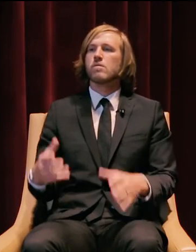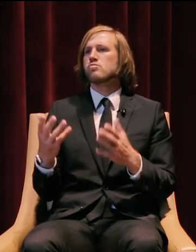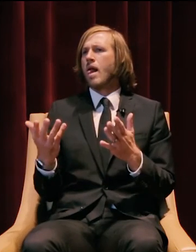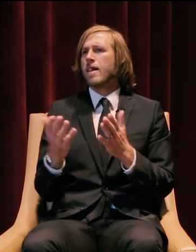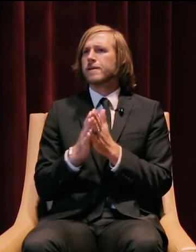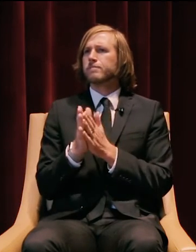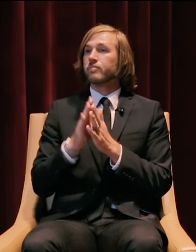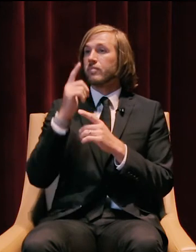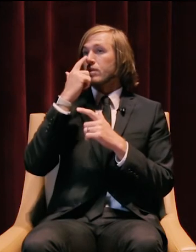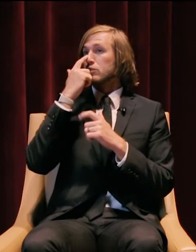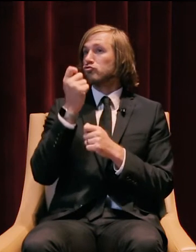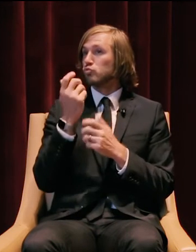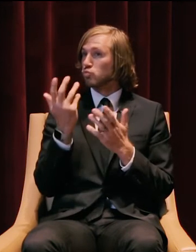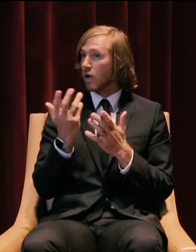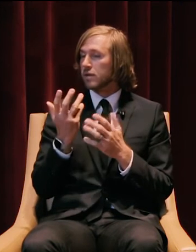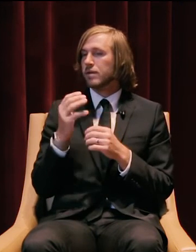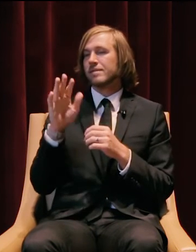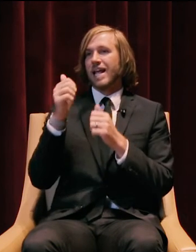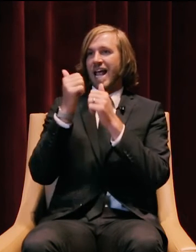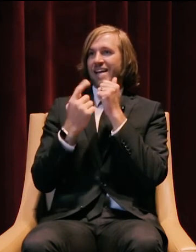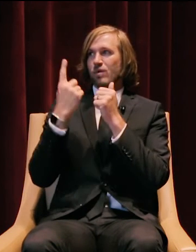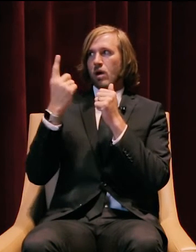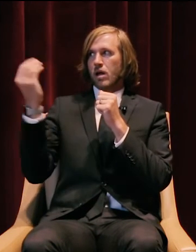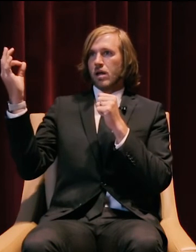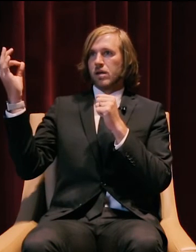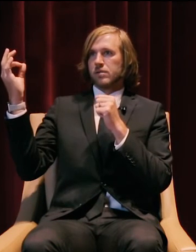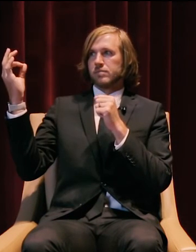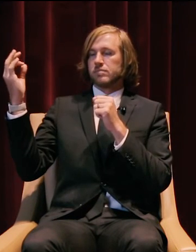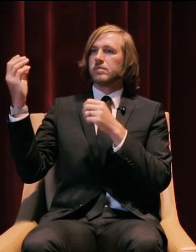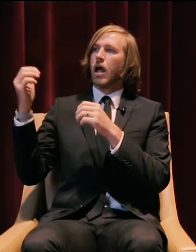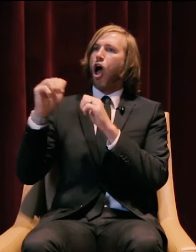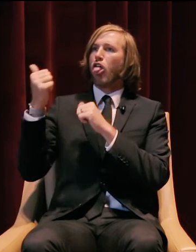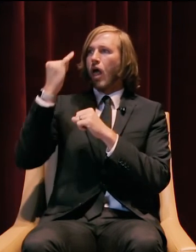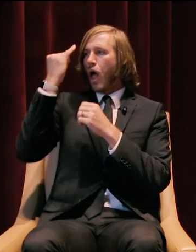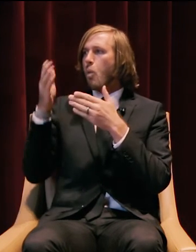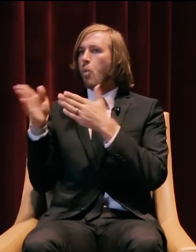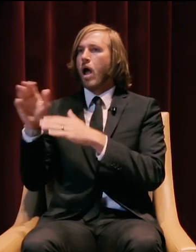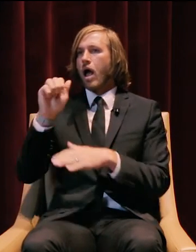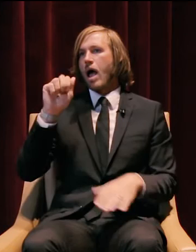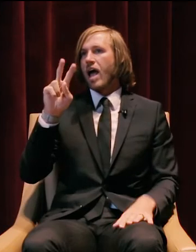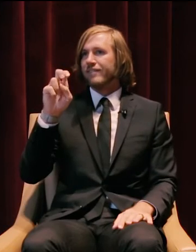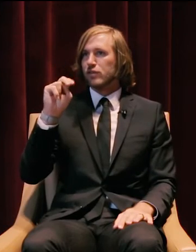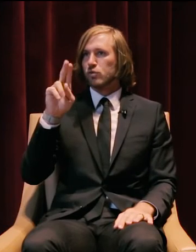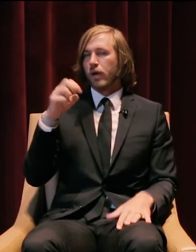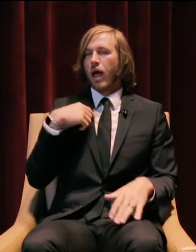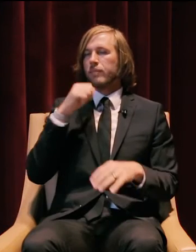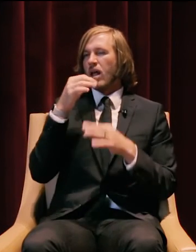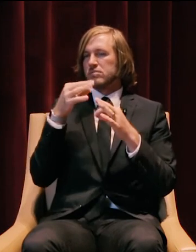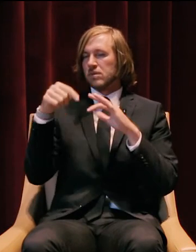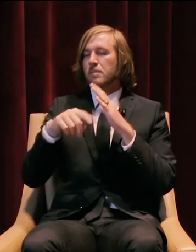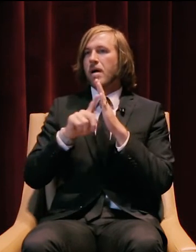Well, what's interesting is everyone gives me another avenue to take. I won't go into